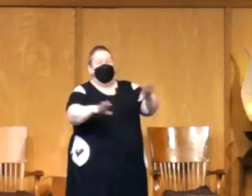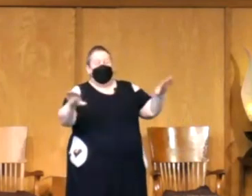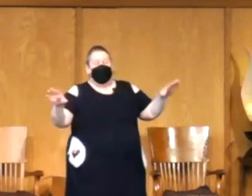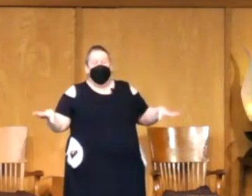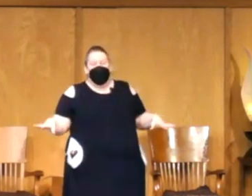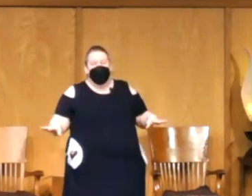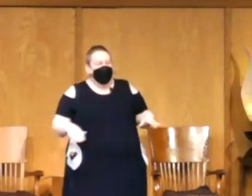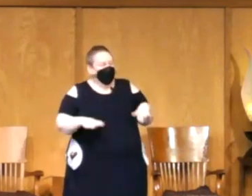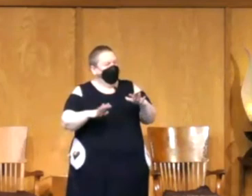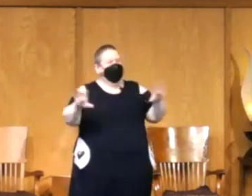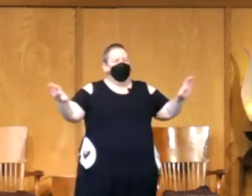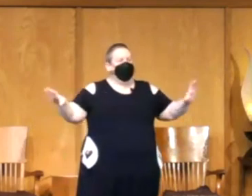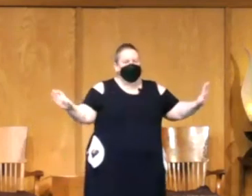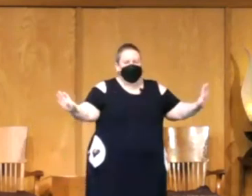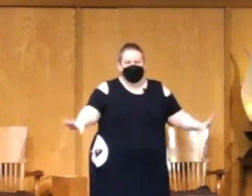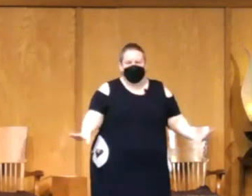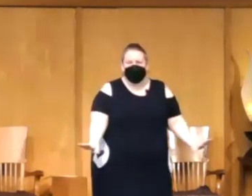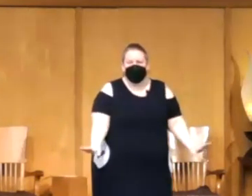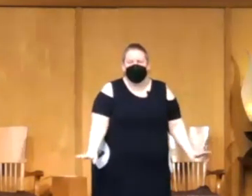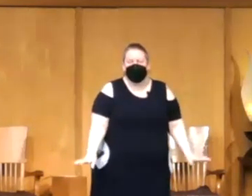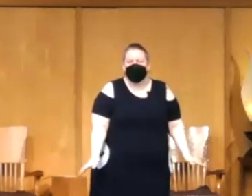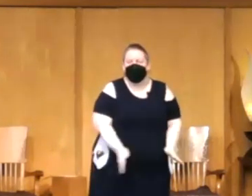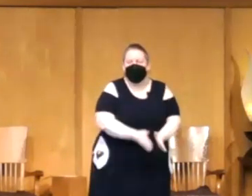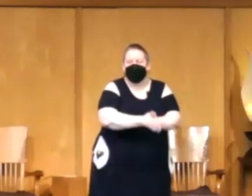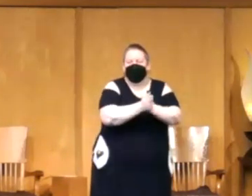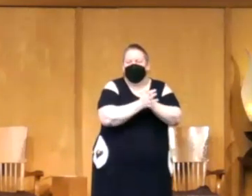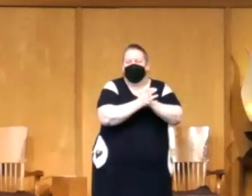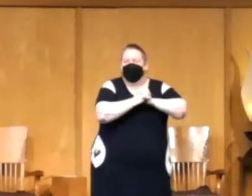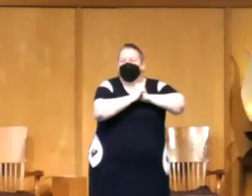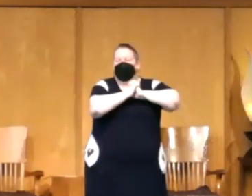boring, although it can. You've all been to school.